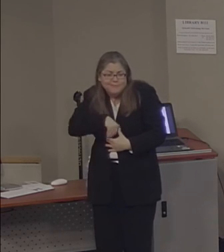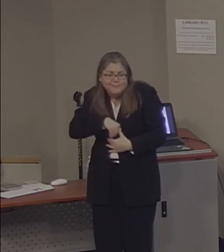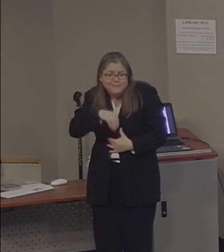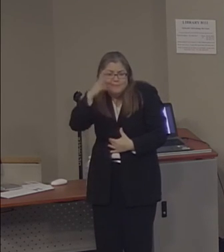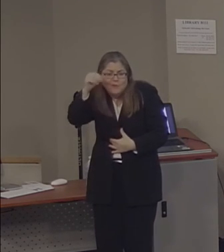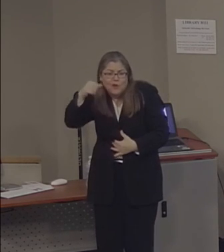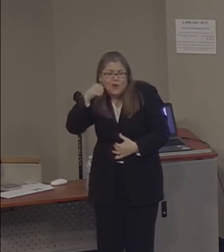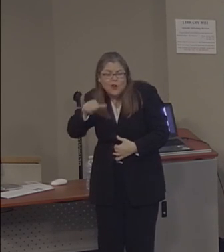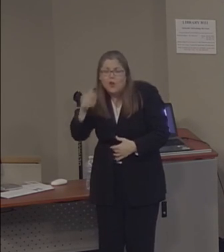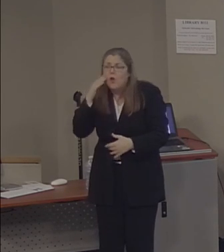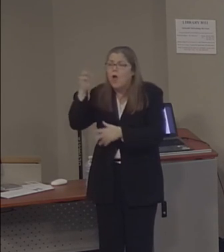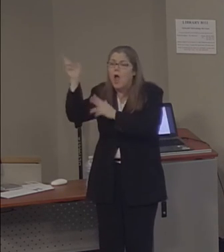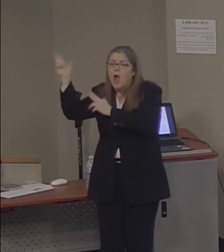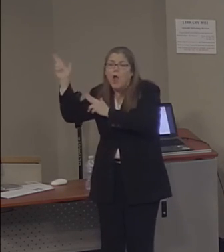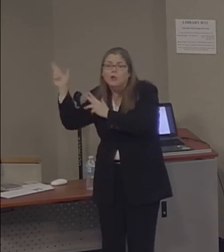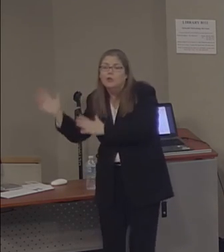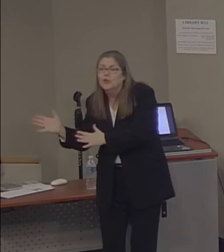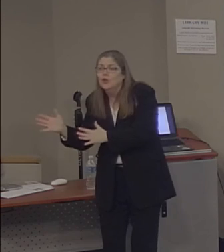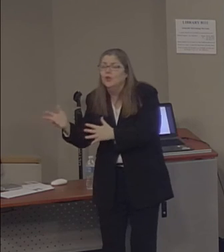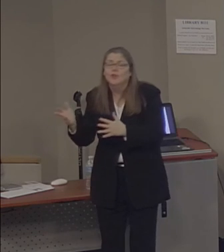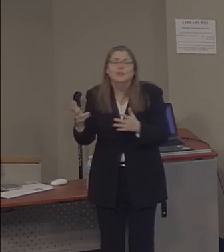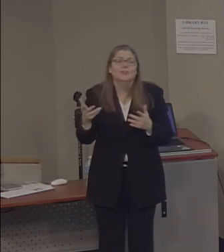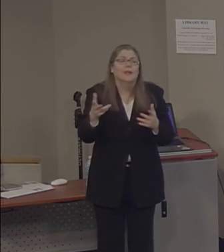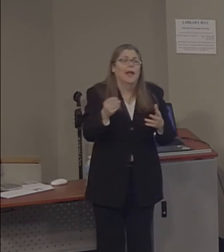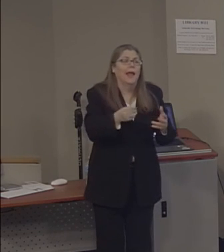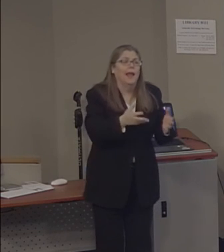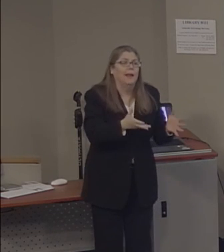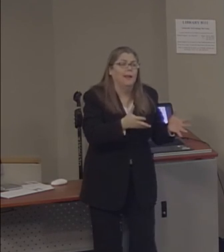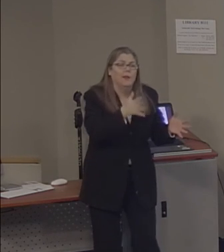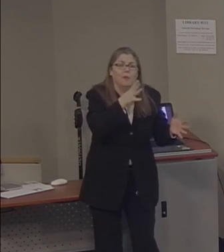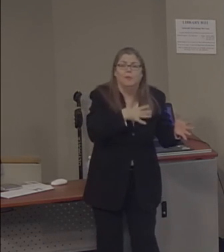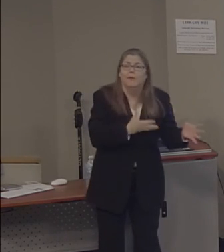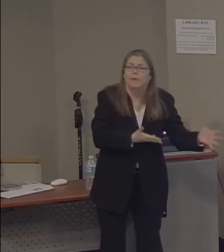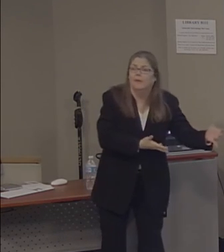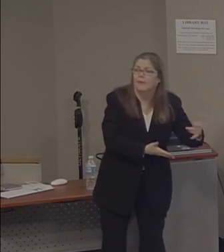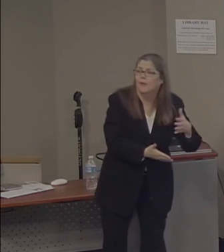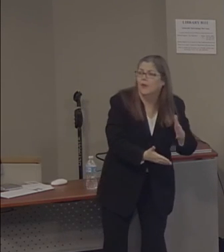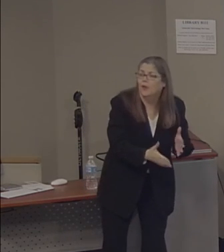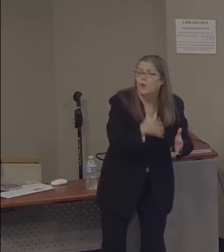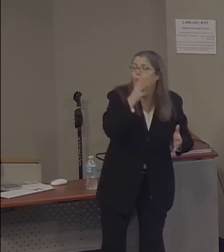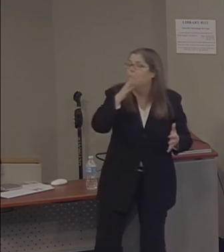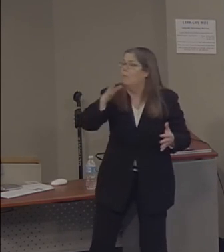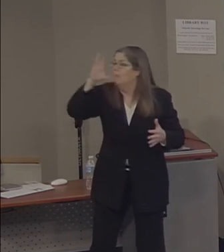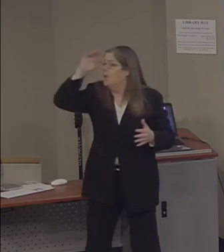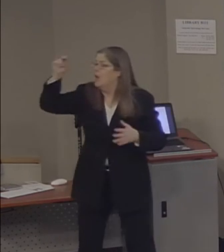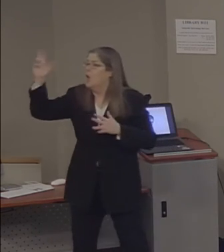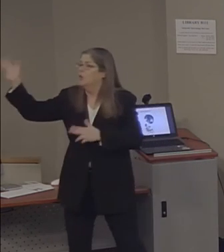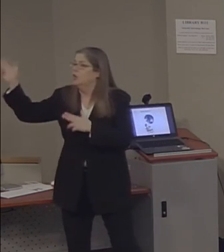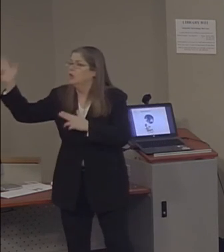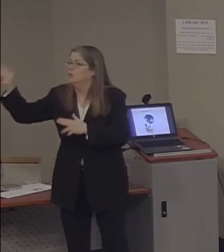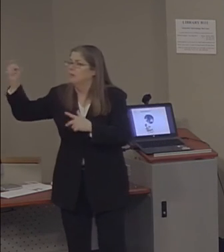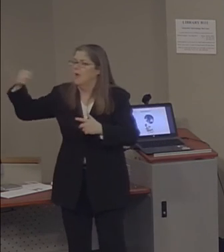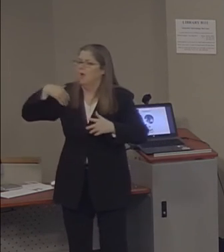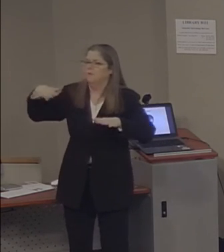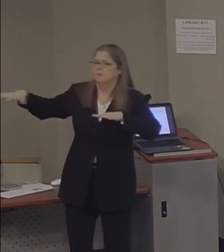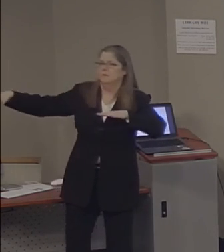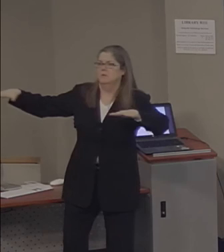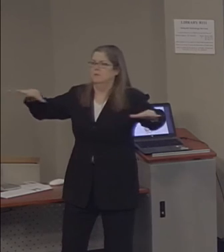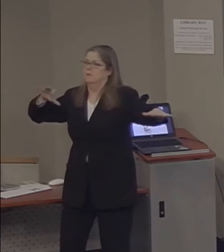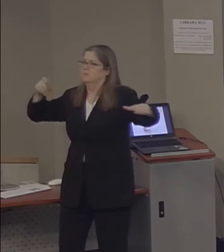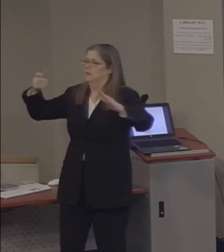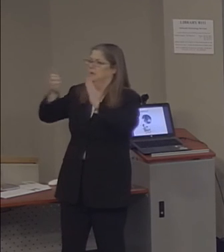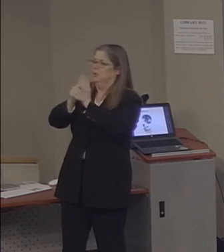You hear about the hunters and gatherers, right. that the hunters, the men who were out hunting had to have greater spatial skills in order, as a